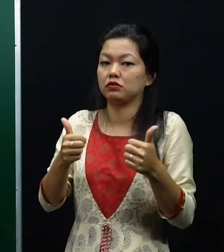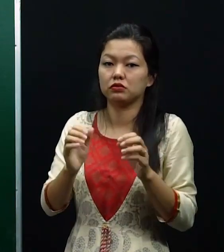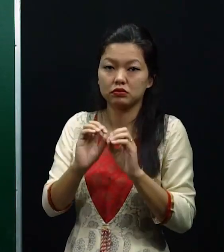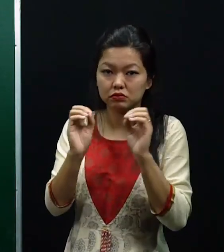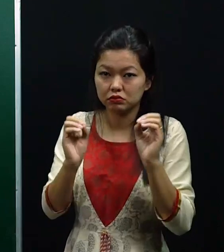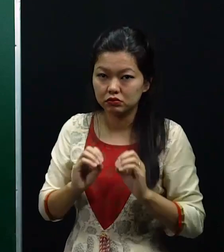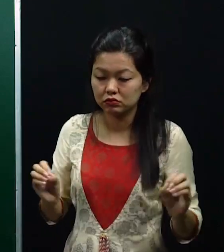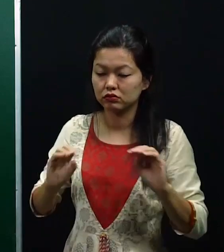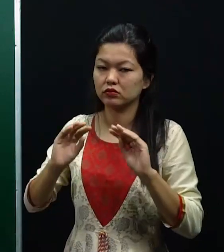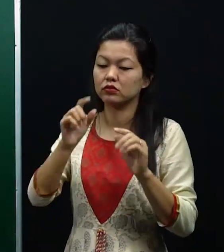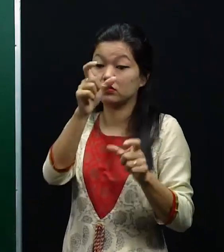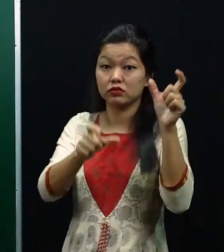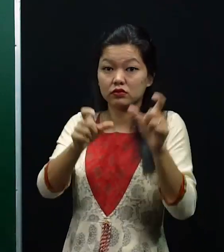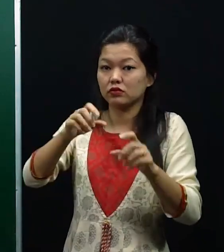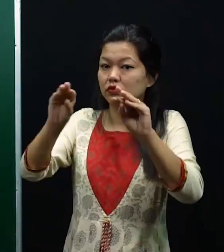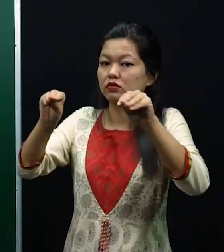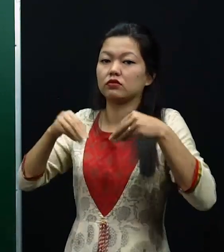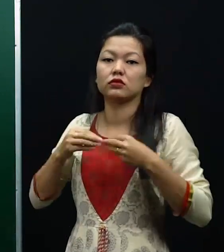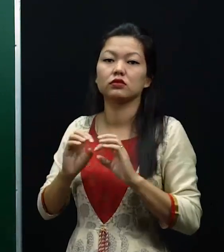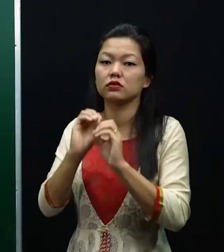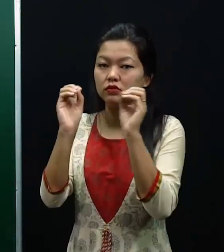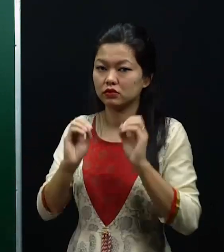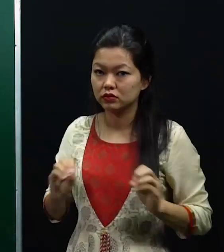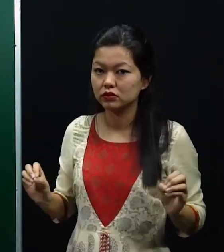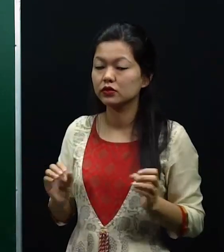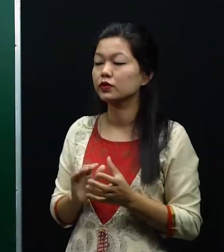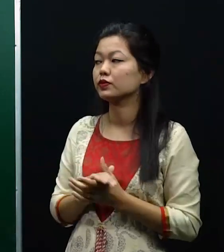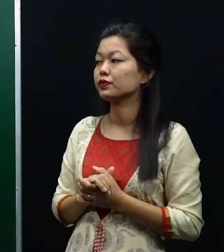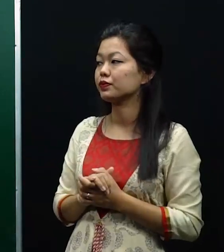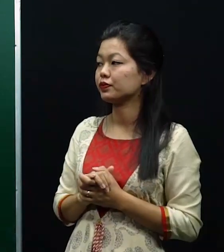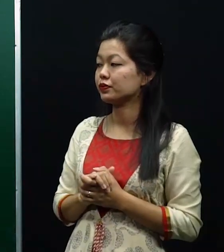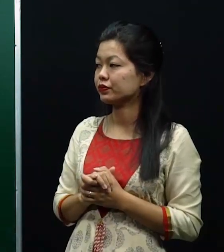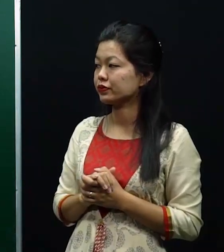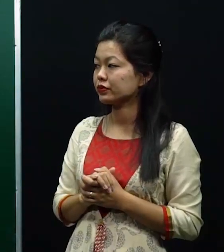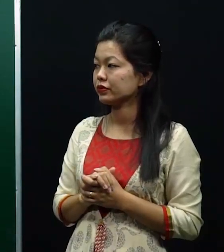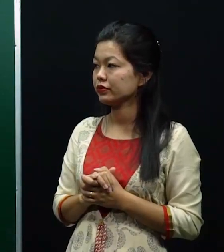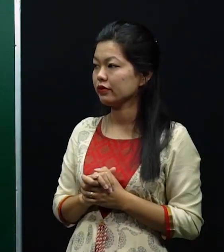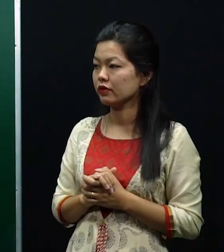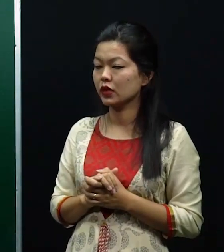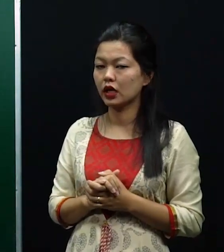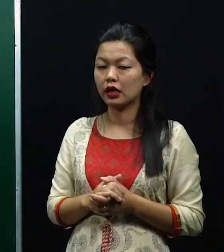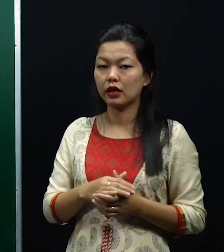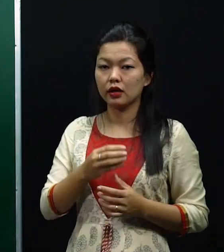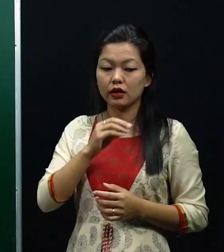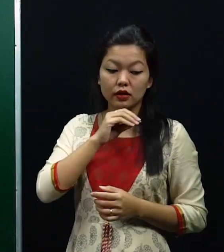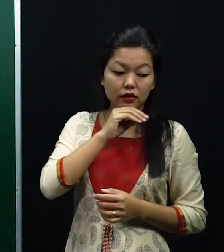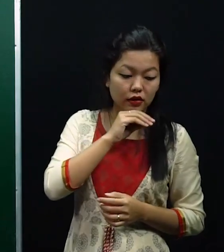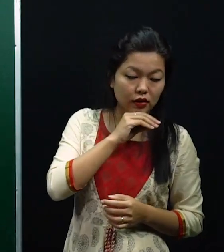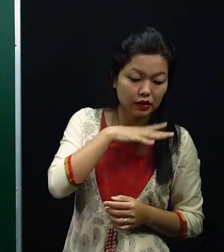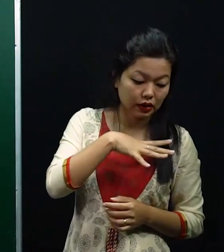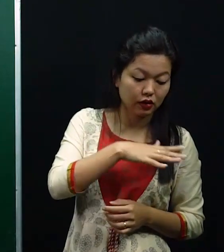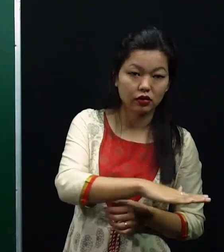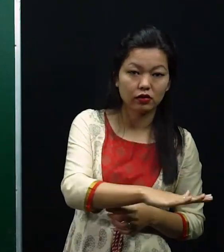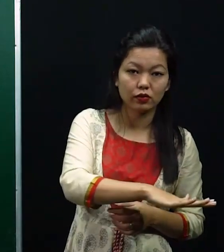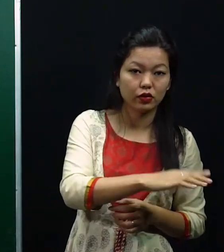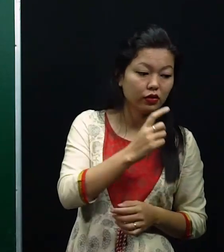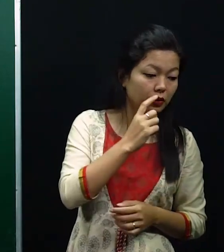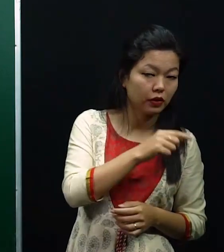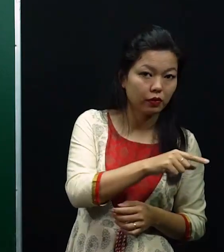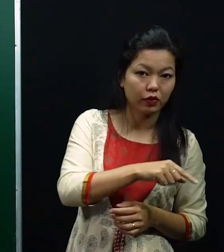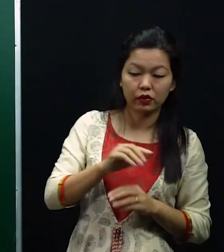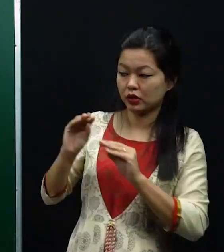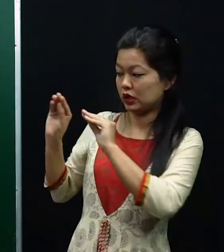that is not going to work for you and for me. It is our inner qualities that we have to keep in mind. And this